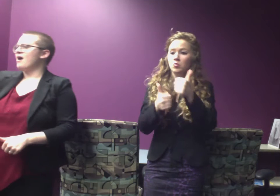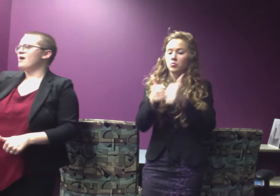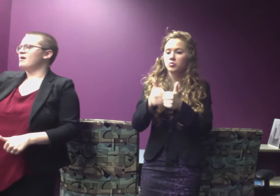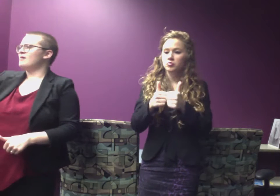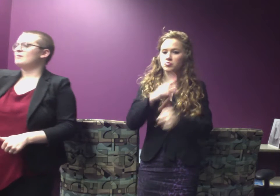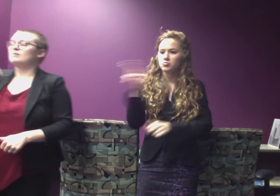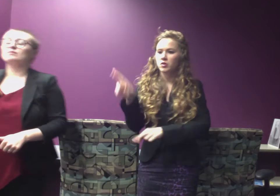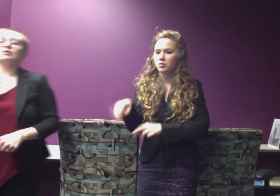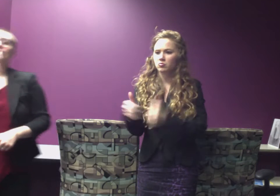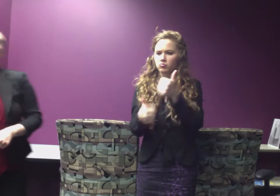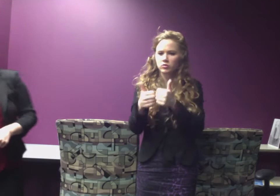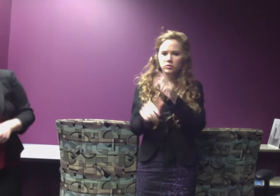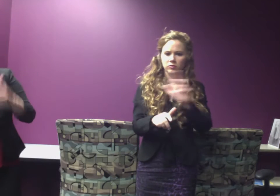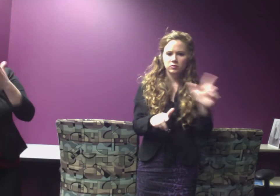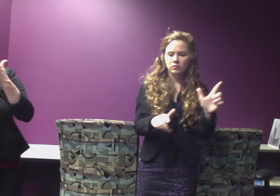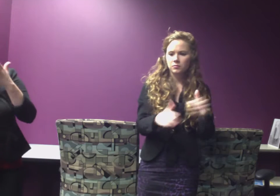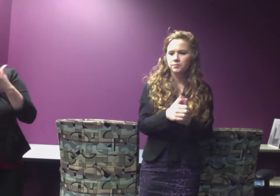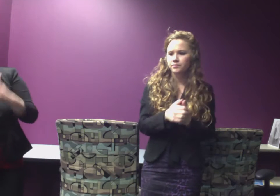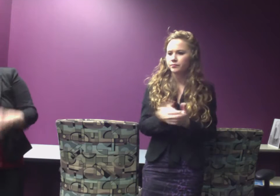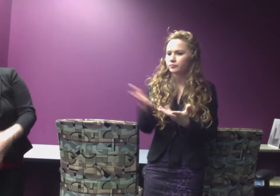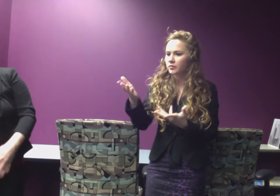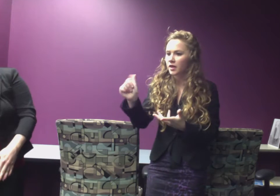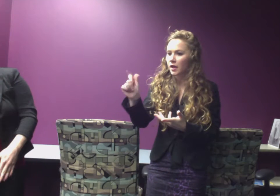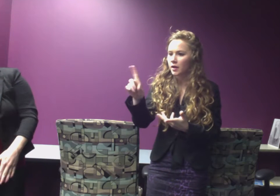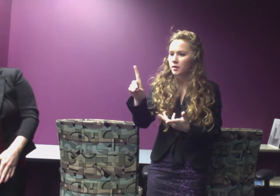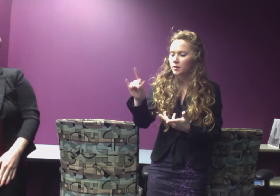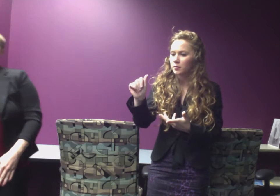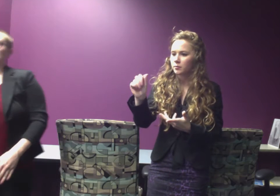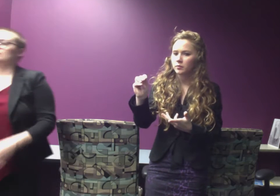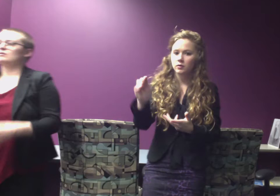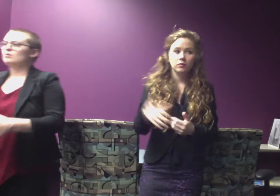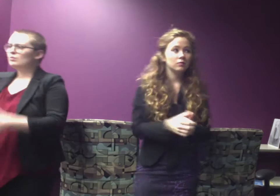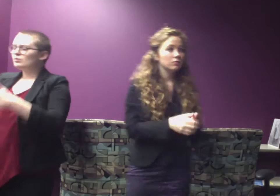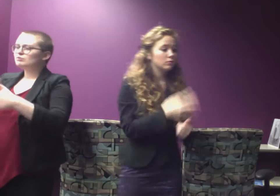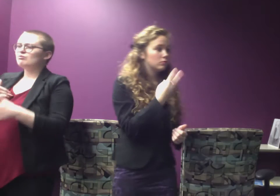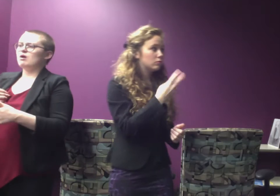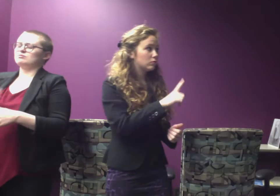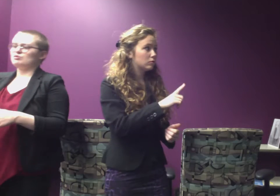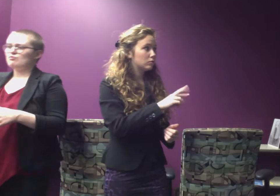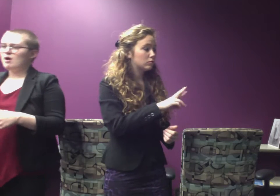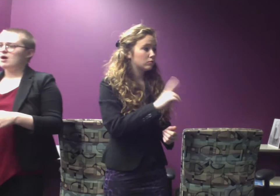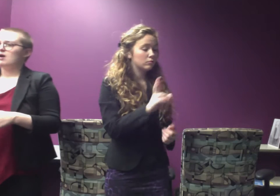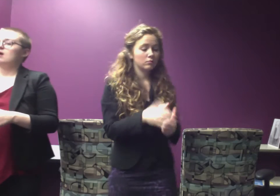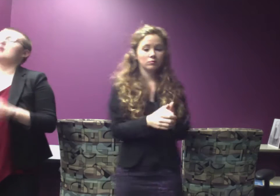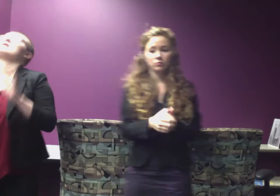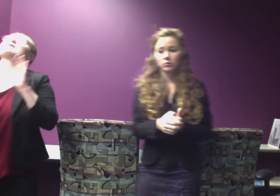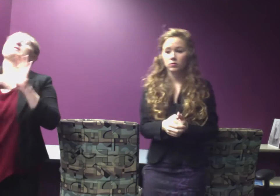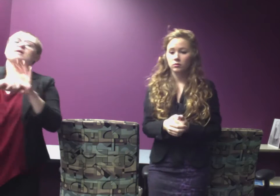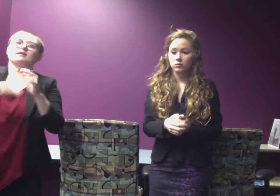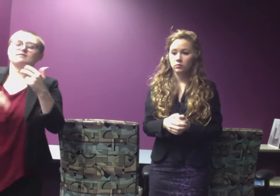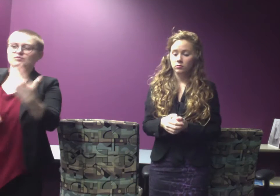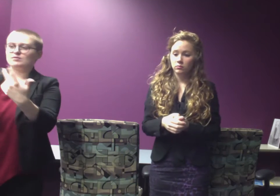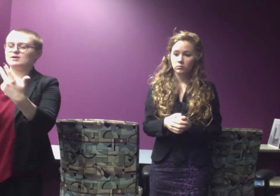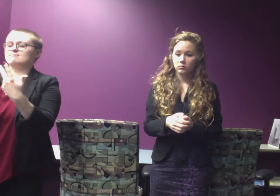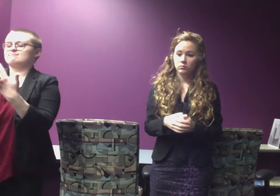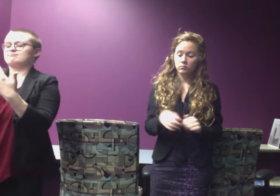okay. Of these two, which one is on the right? -3 is on the right. So the